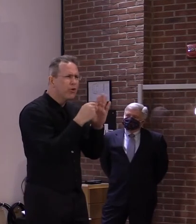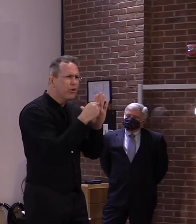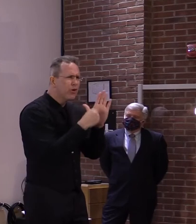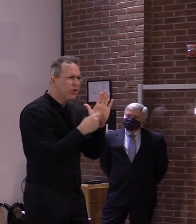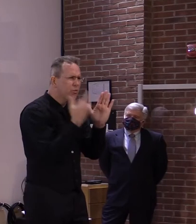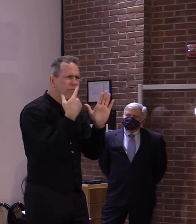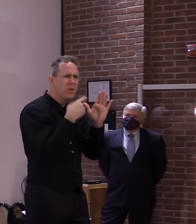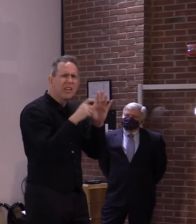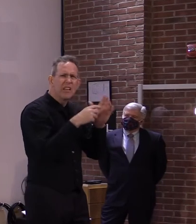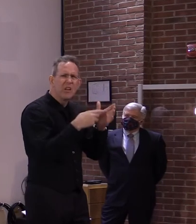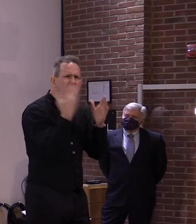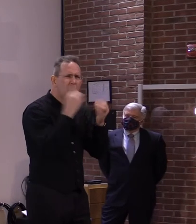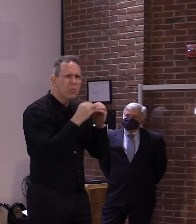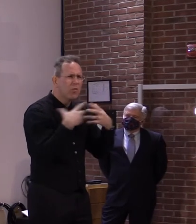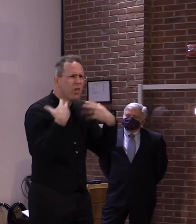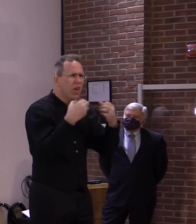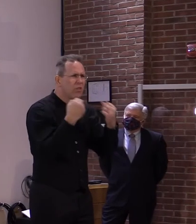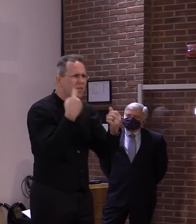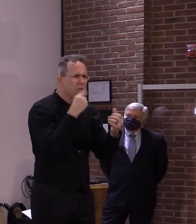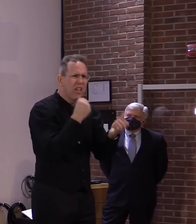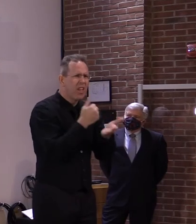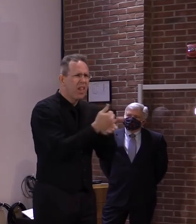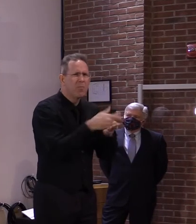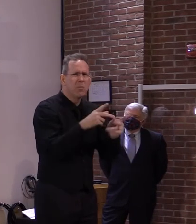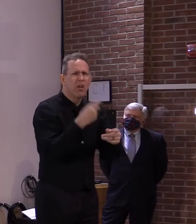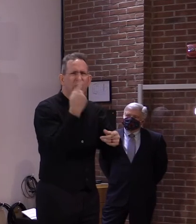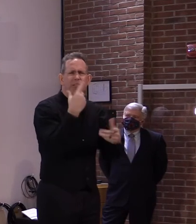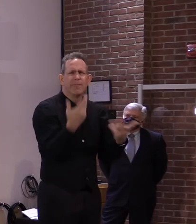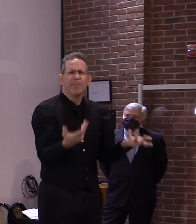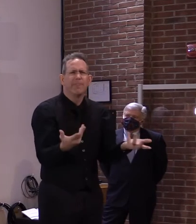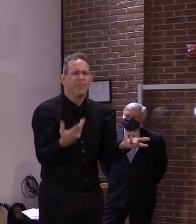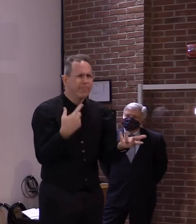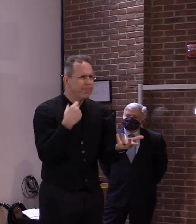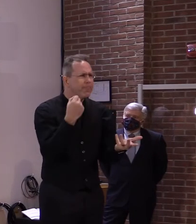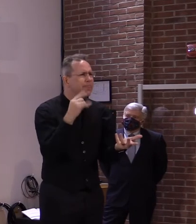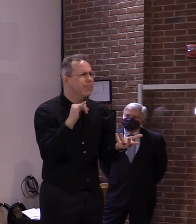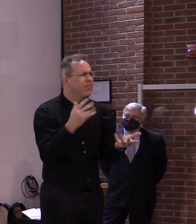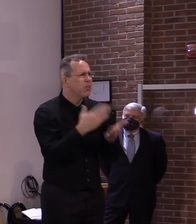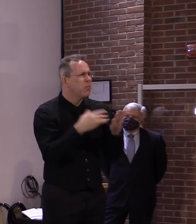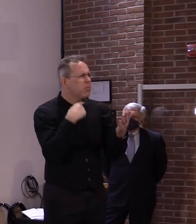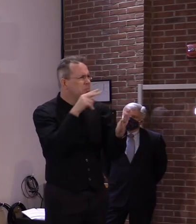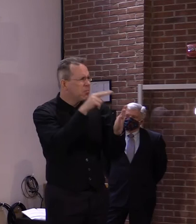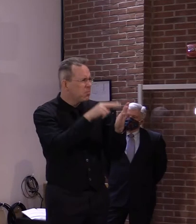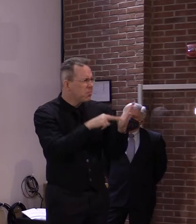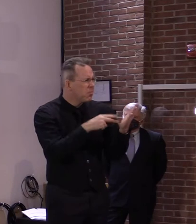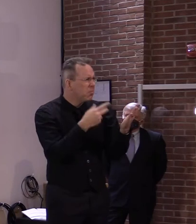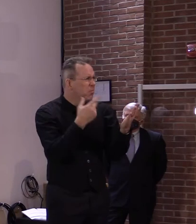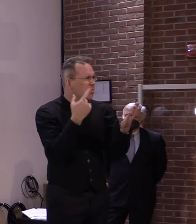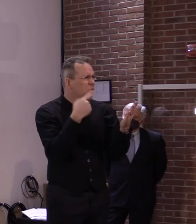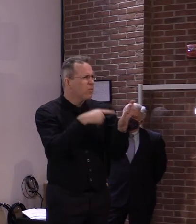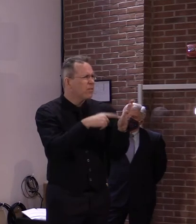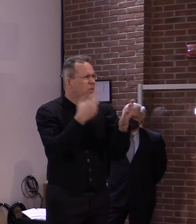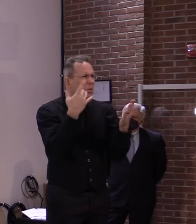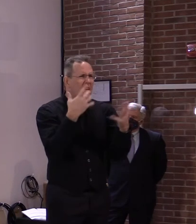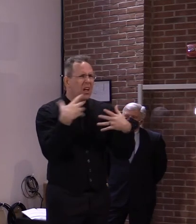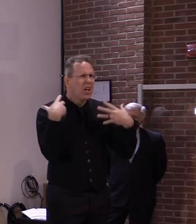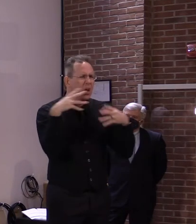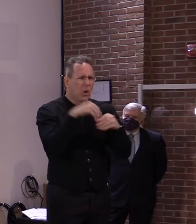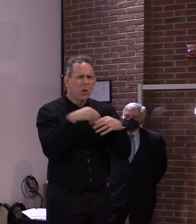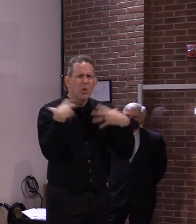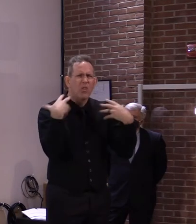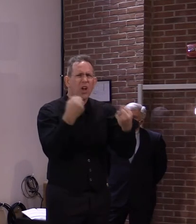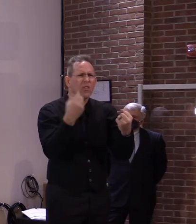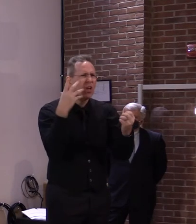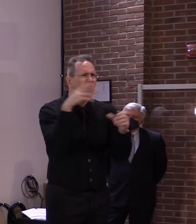to people because i think people have sort of lost track of what why that was even there in the first place and do they even notice the